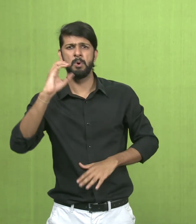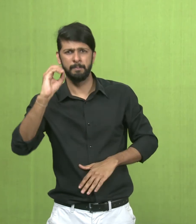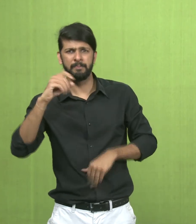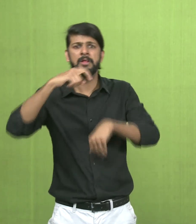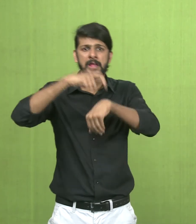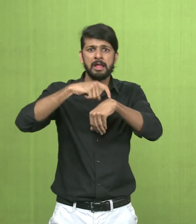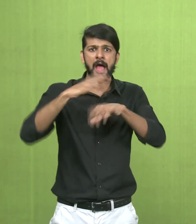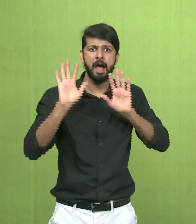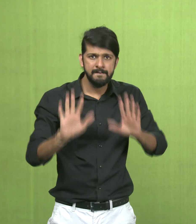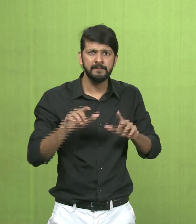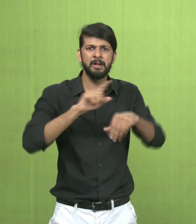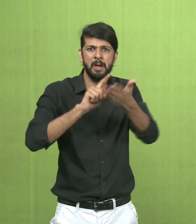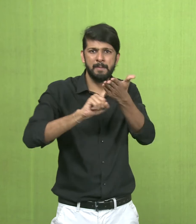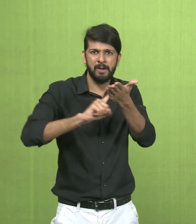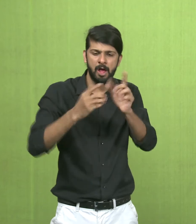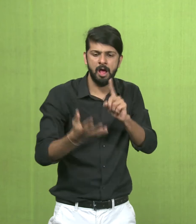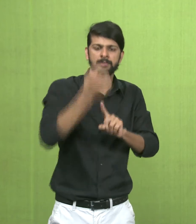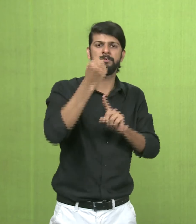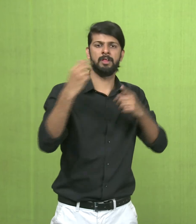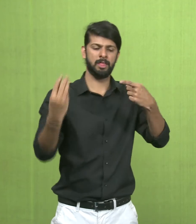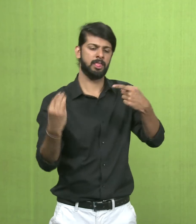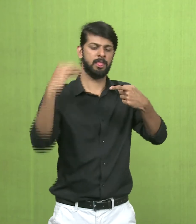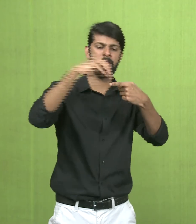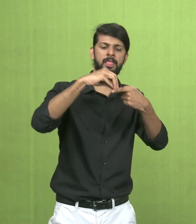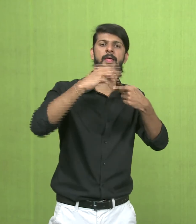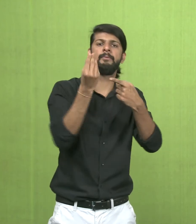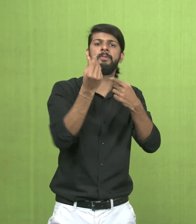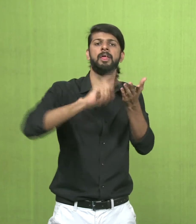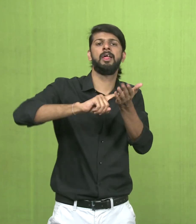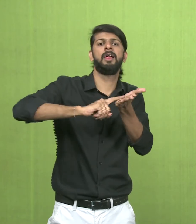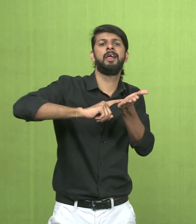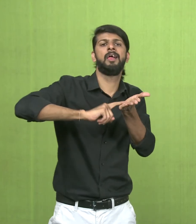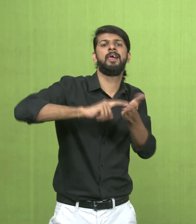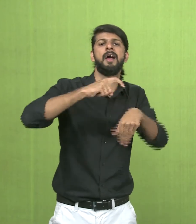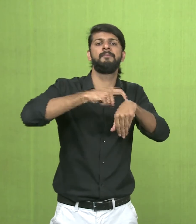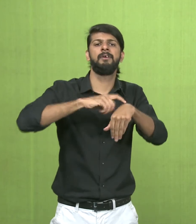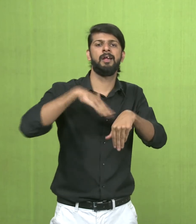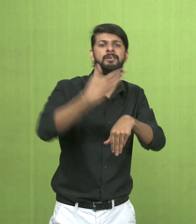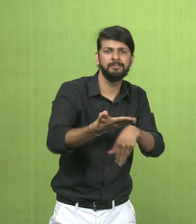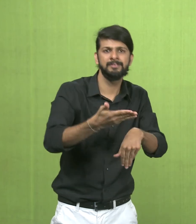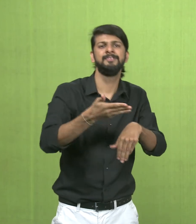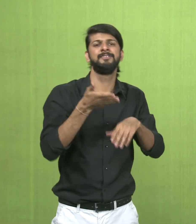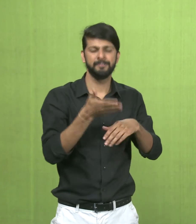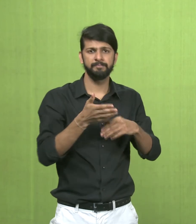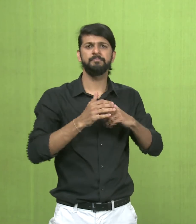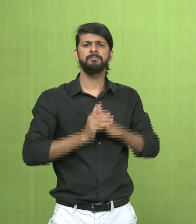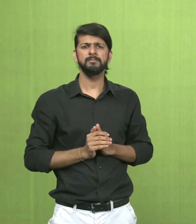In 1660, the first graphite pencil was made.